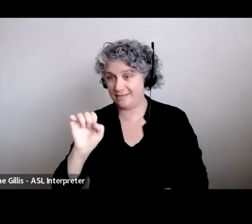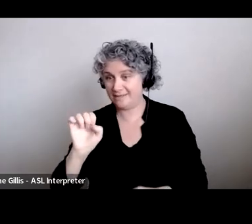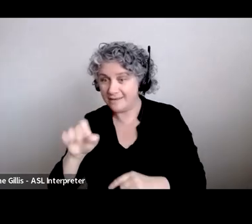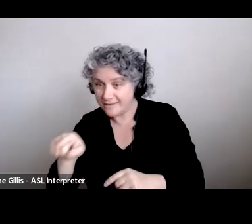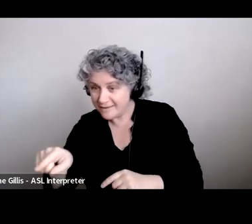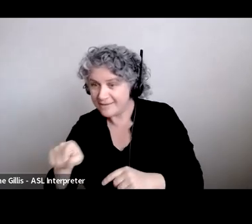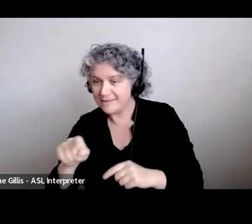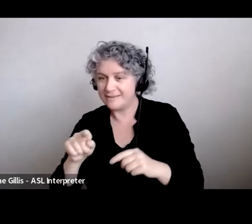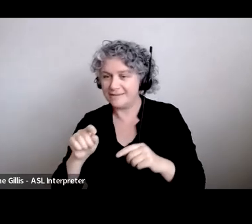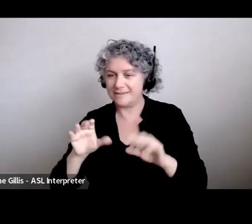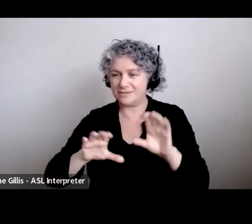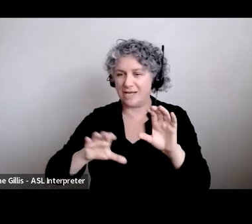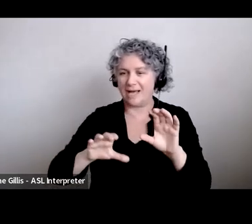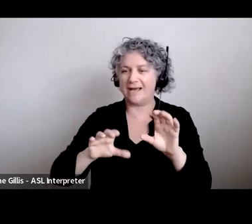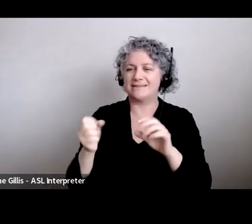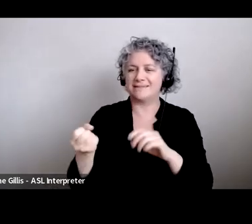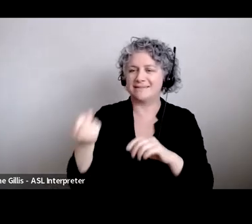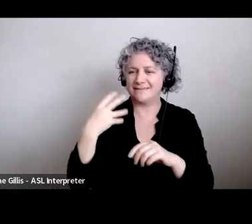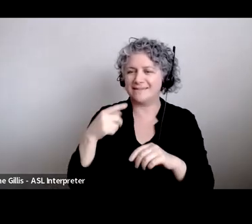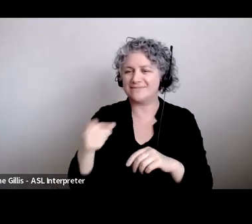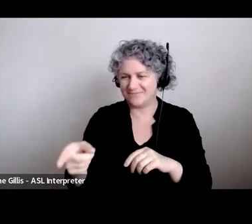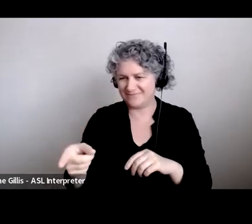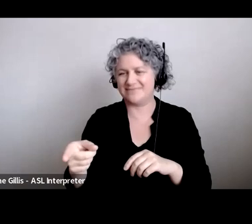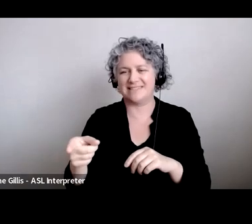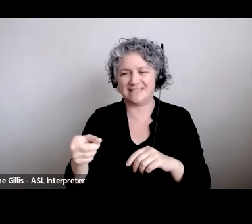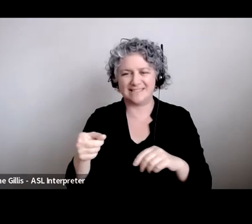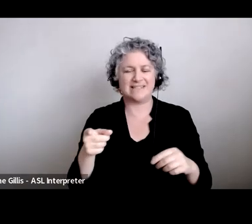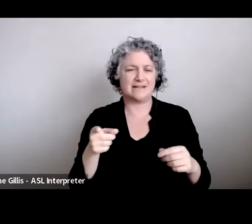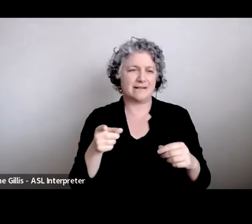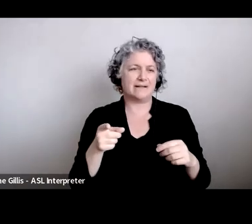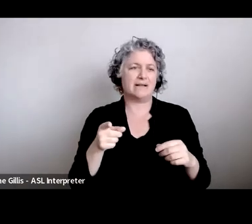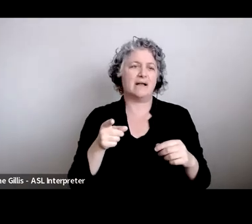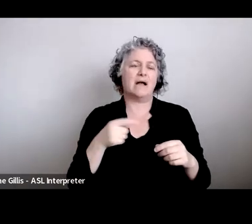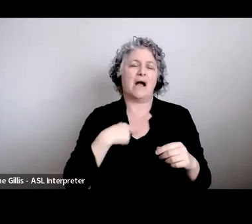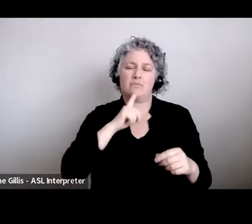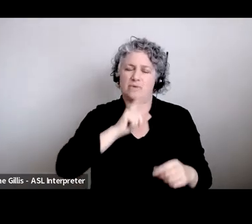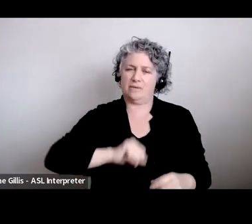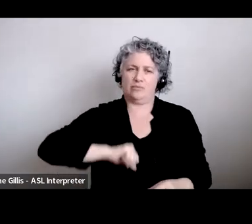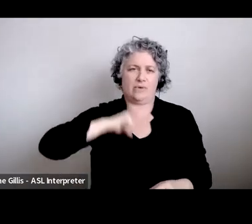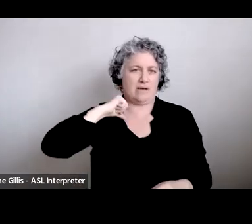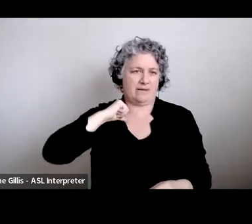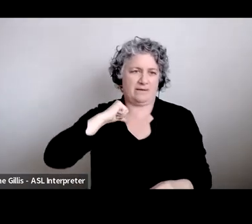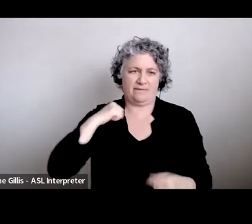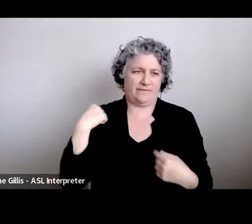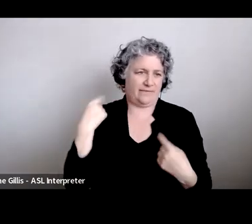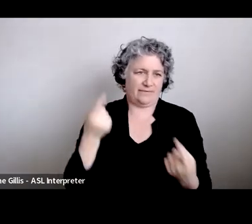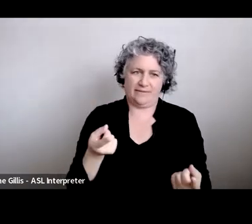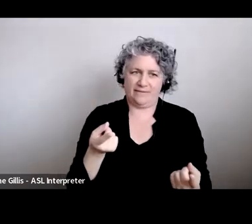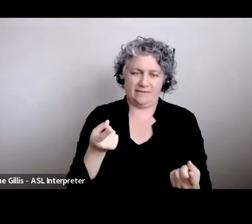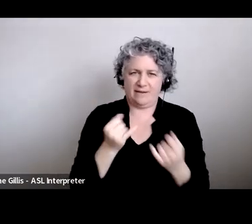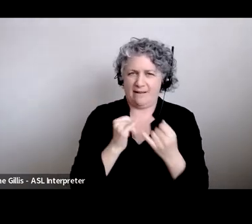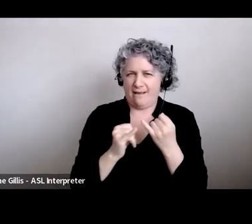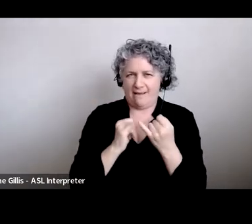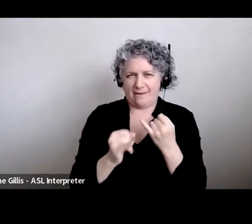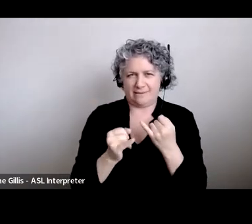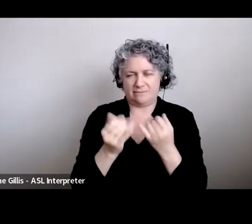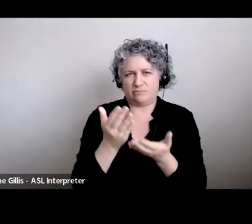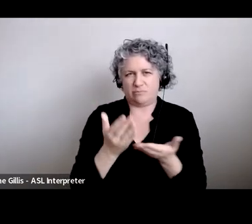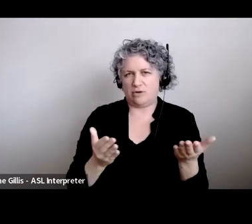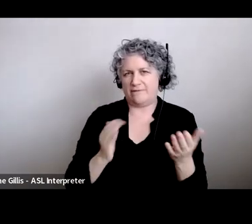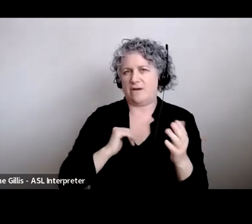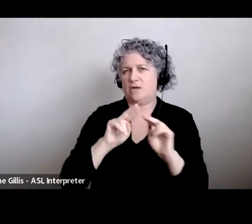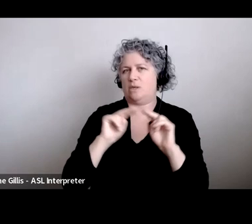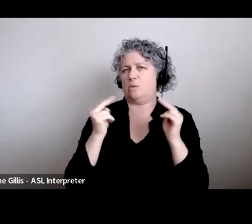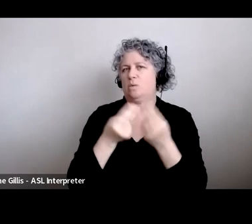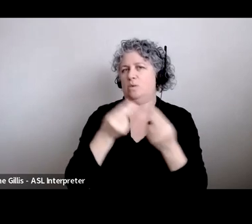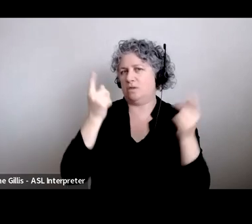know, I have to say it's something that I'm really proud of out of the last bit of negotiation is the